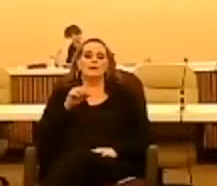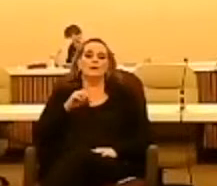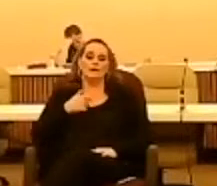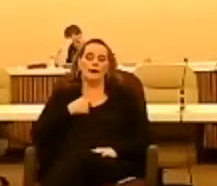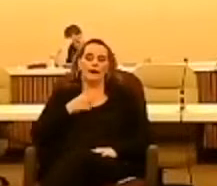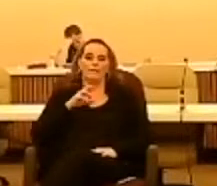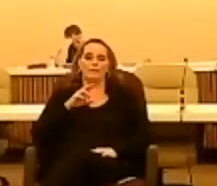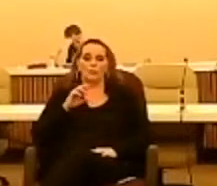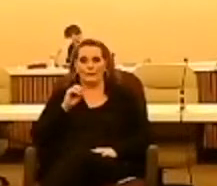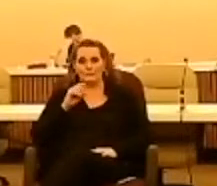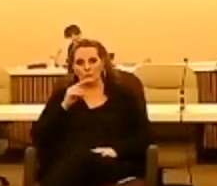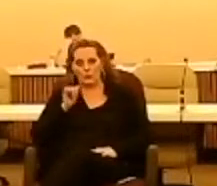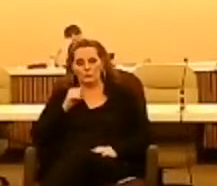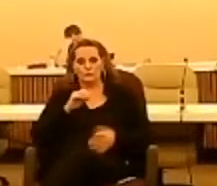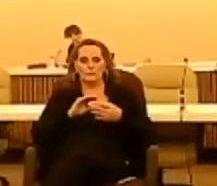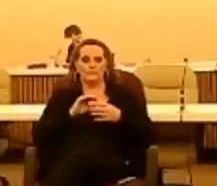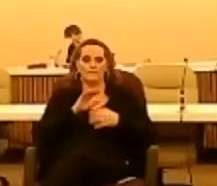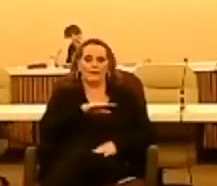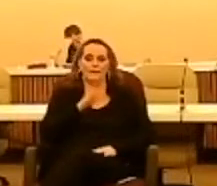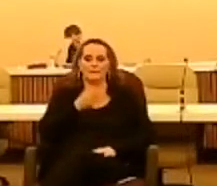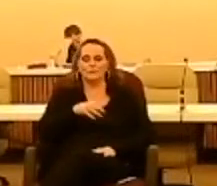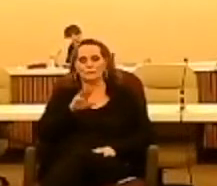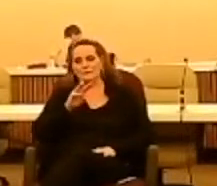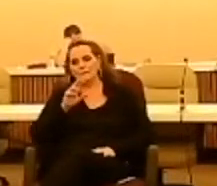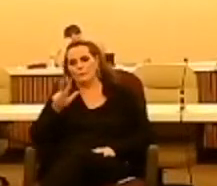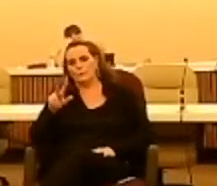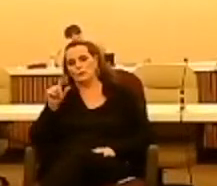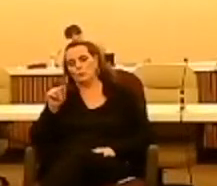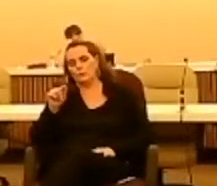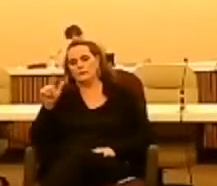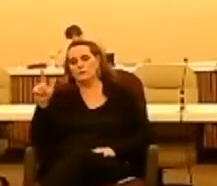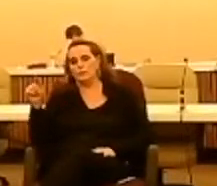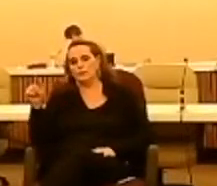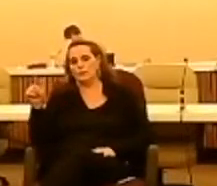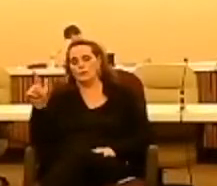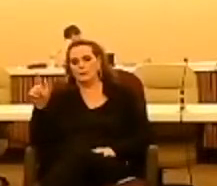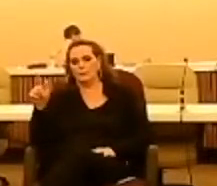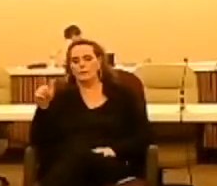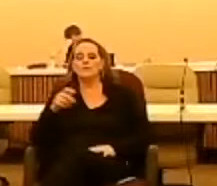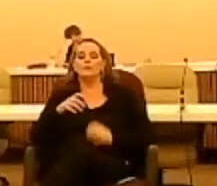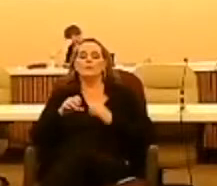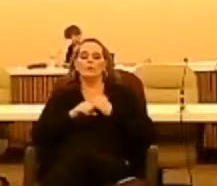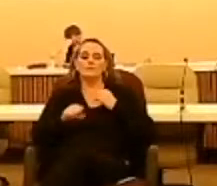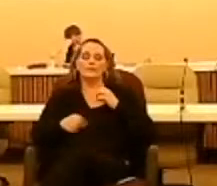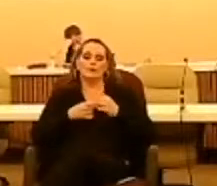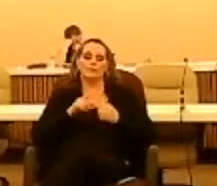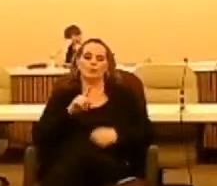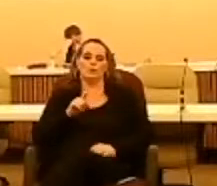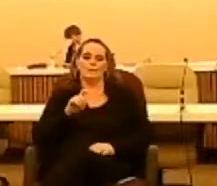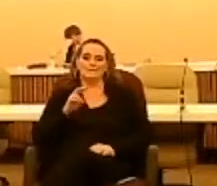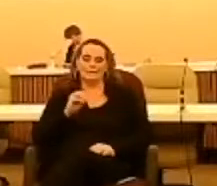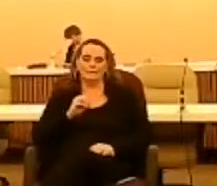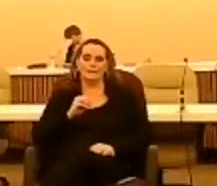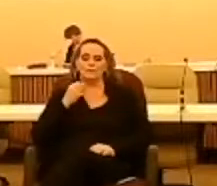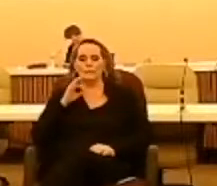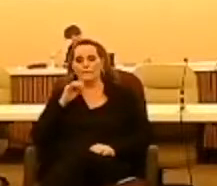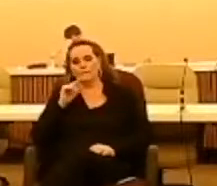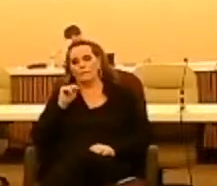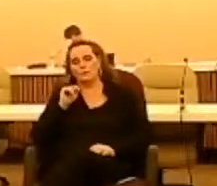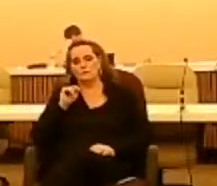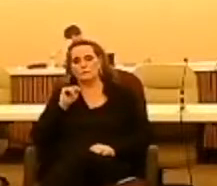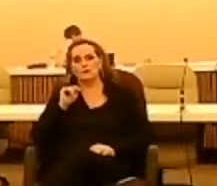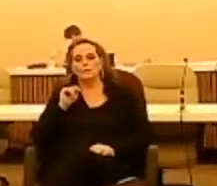Supervisor Schultz, I have Resolution 5-63, 2021, to establish extension number 170 to the Forest View